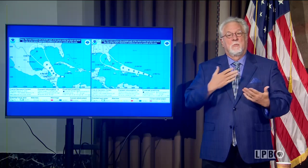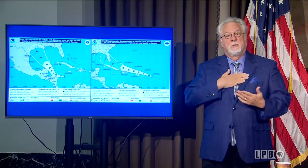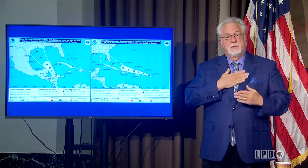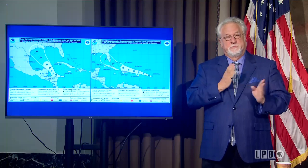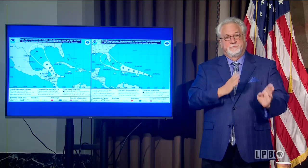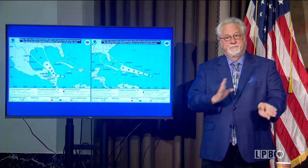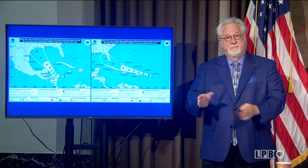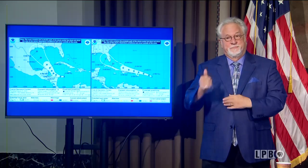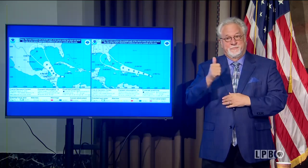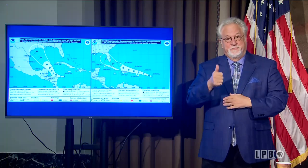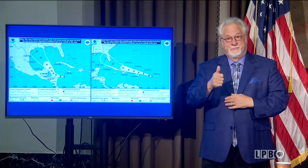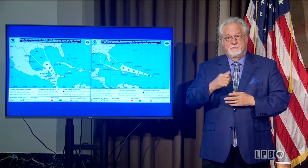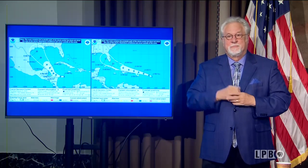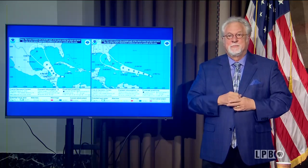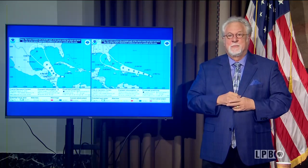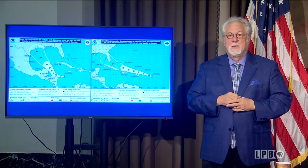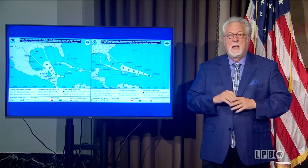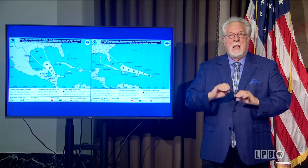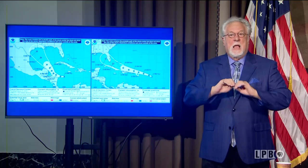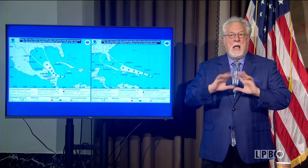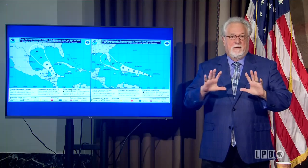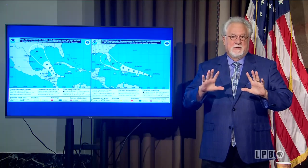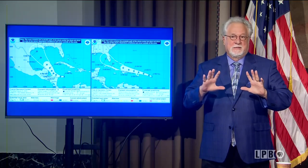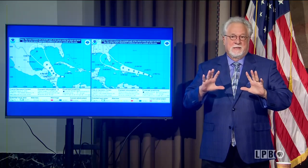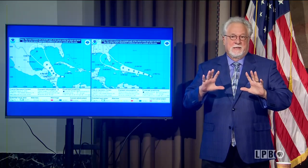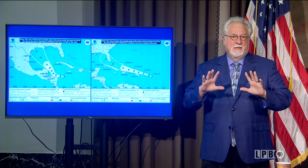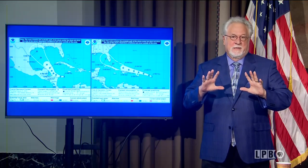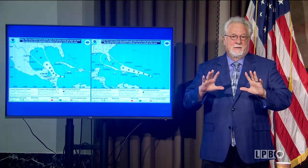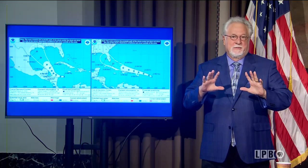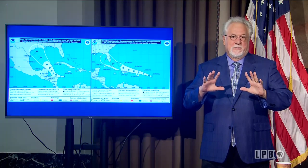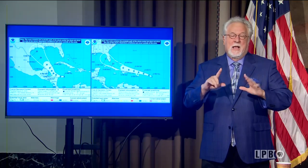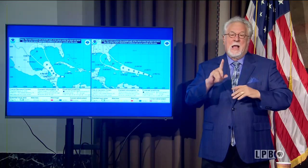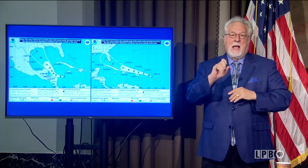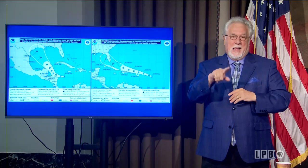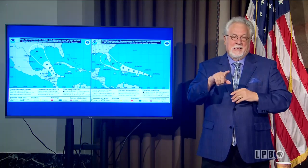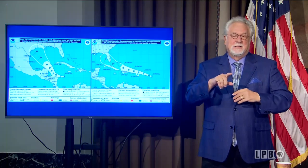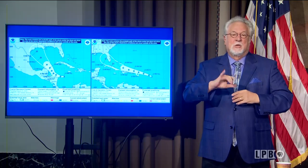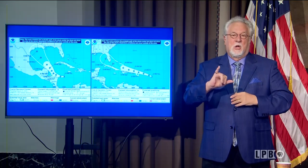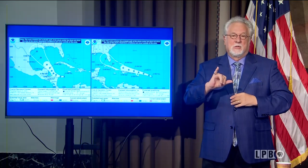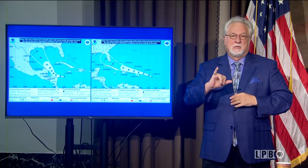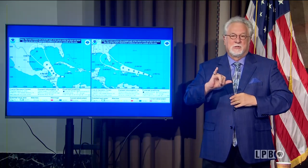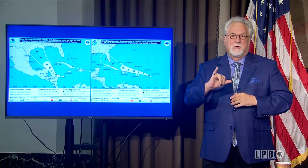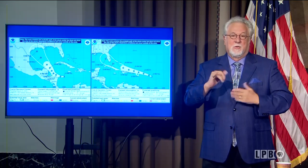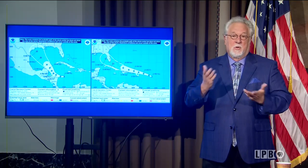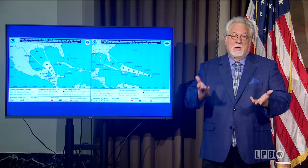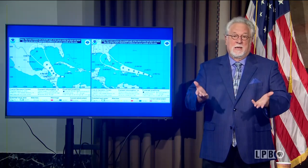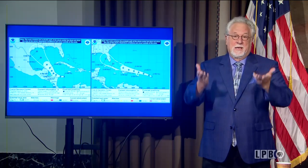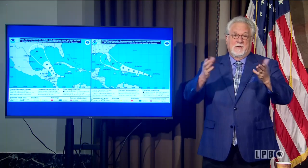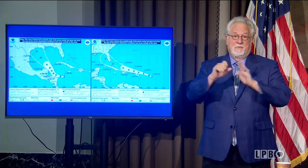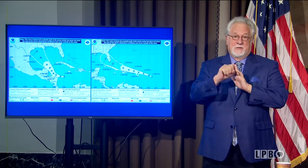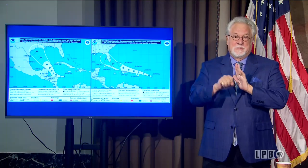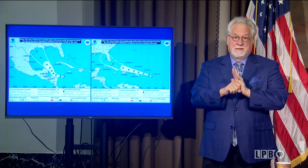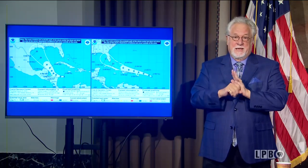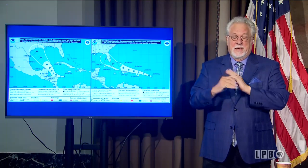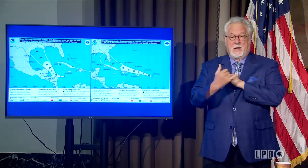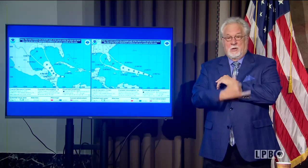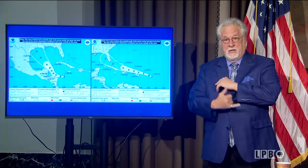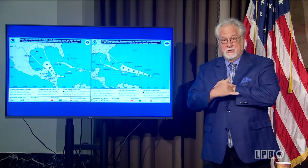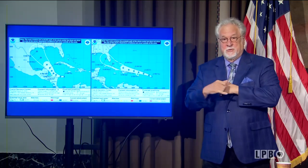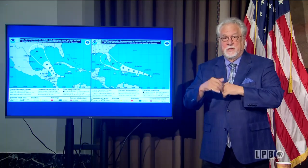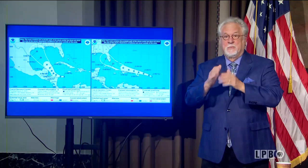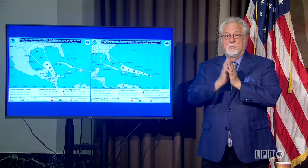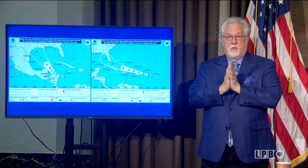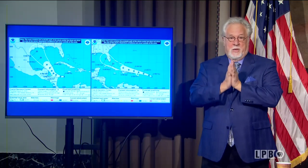prepare yourself. Obviously, as I always do, ask you to also lift our state, our country up in